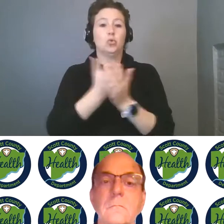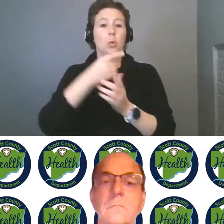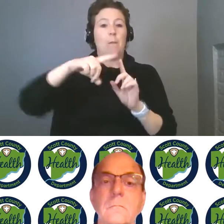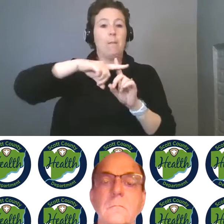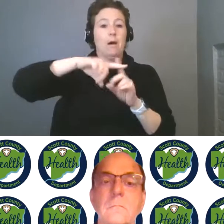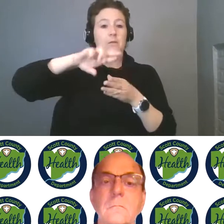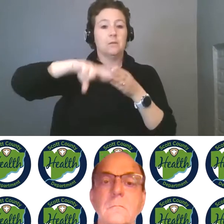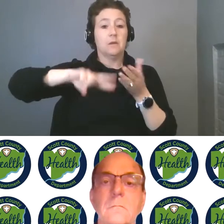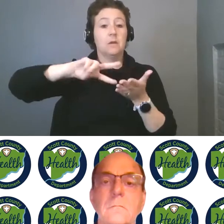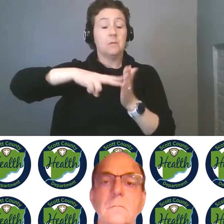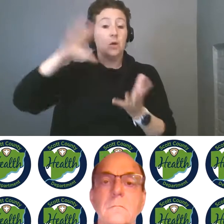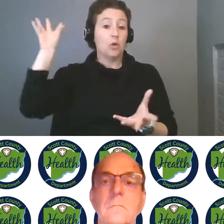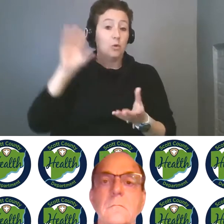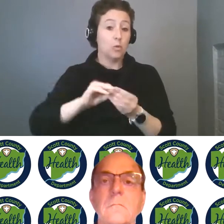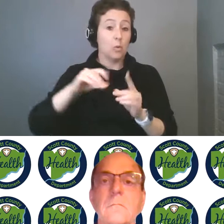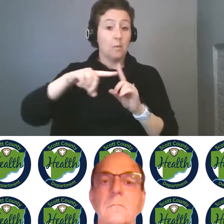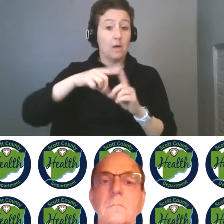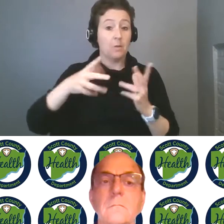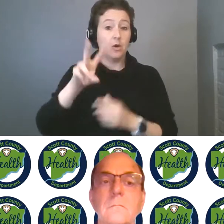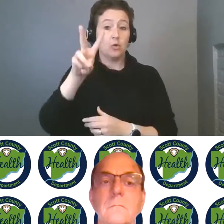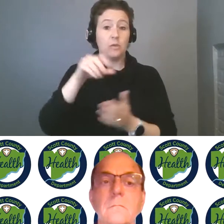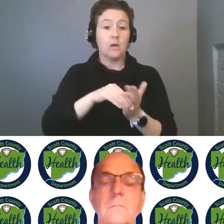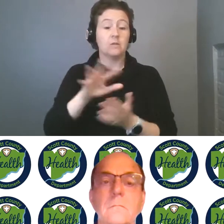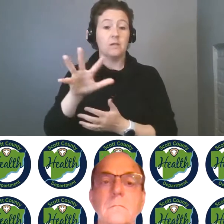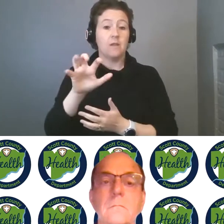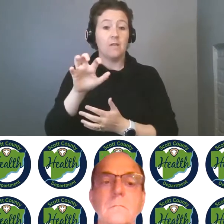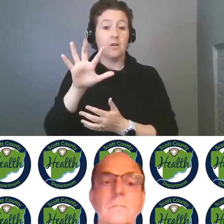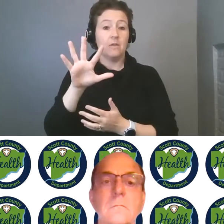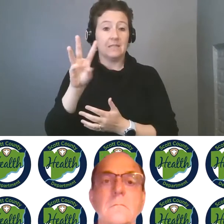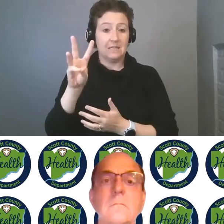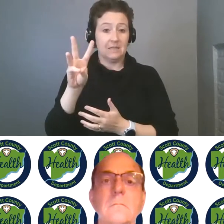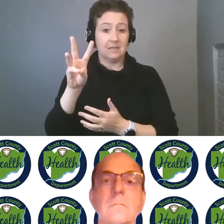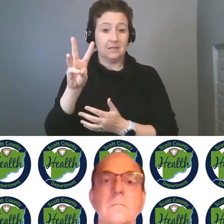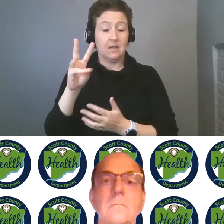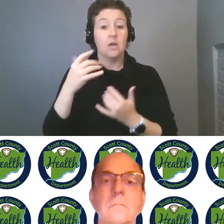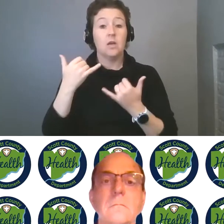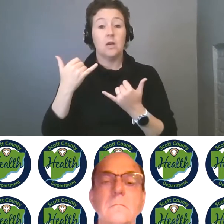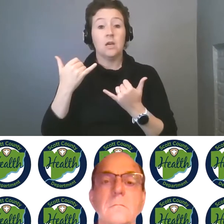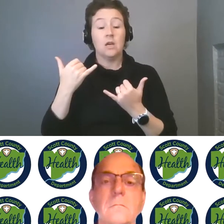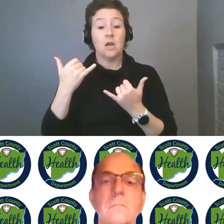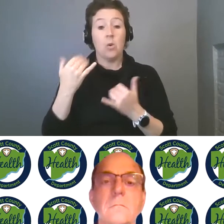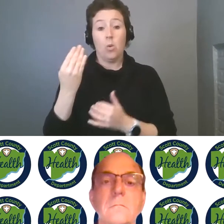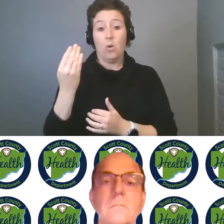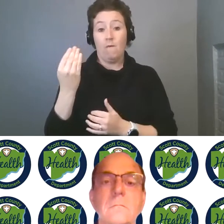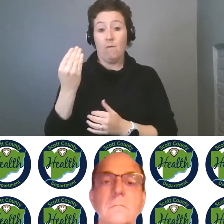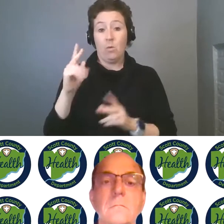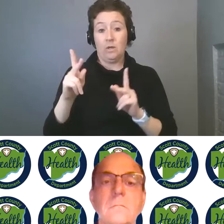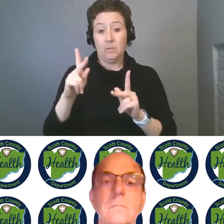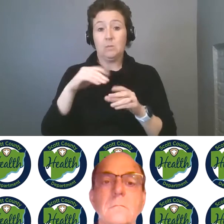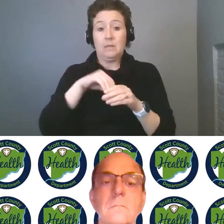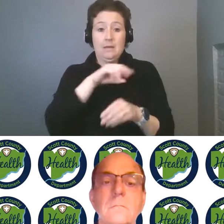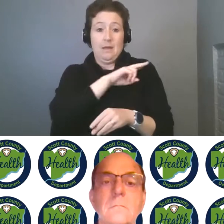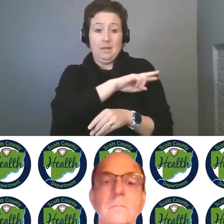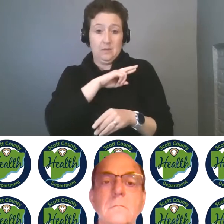in our county to 2,556. Currently, 14 patients are hospitalized in Rock